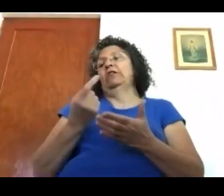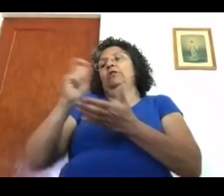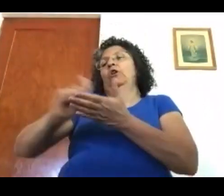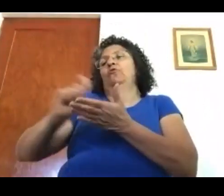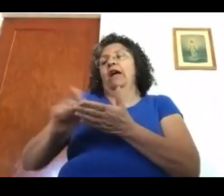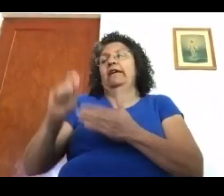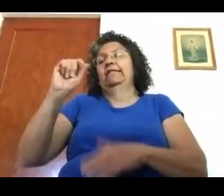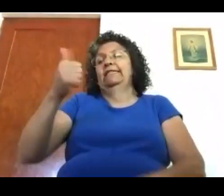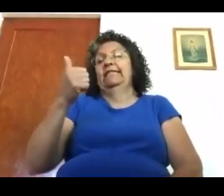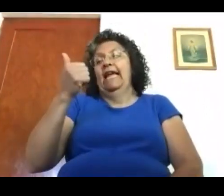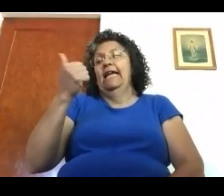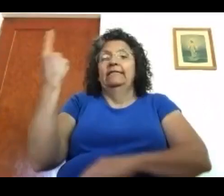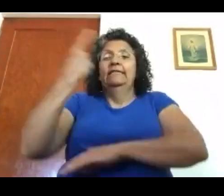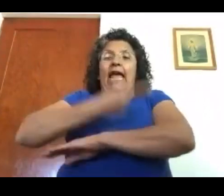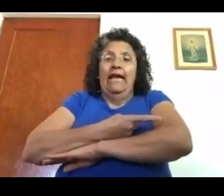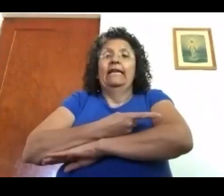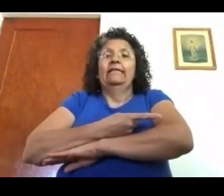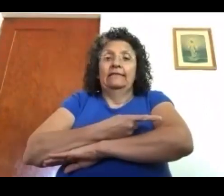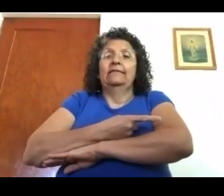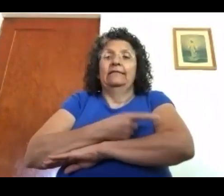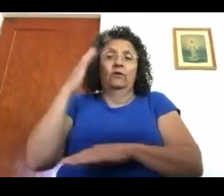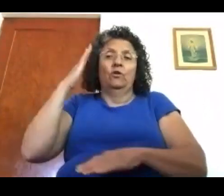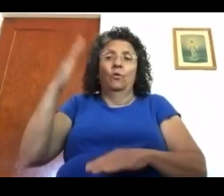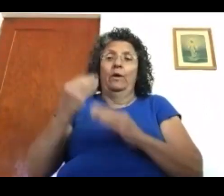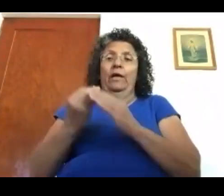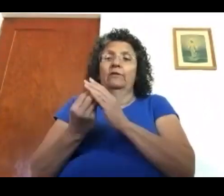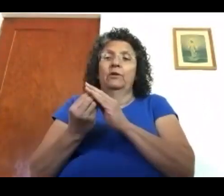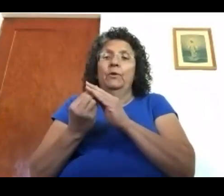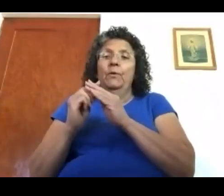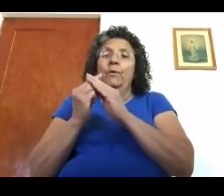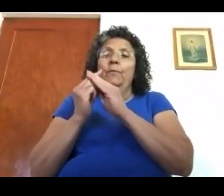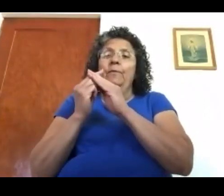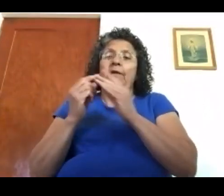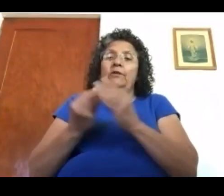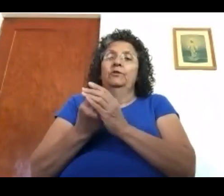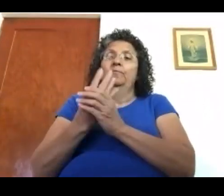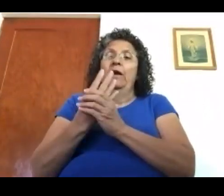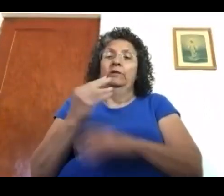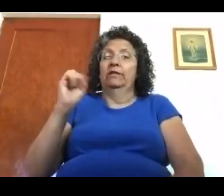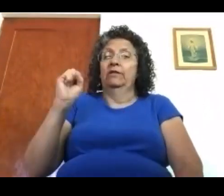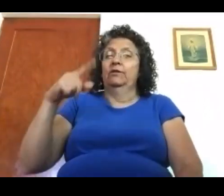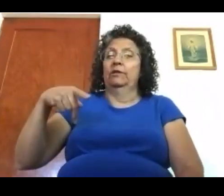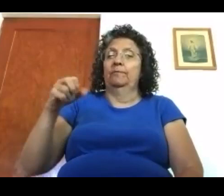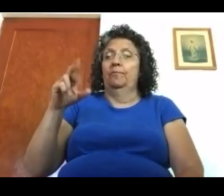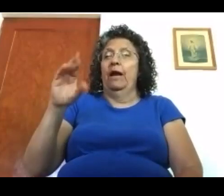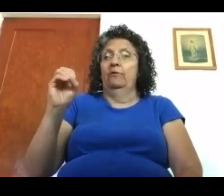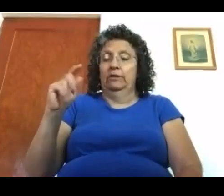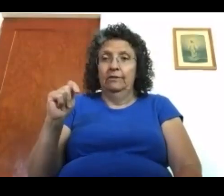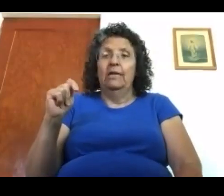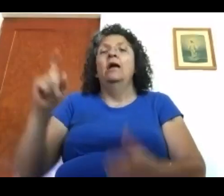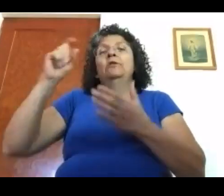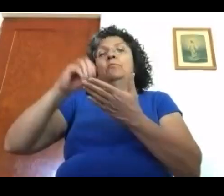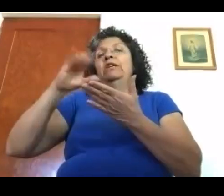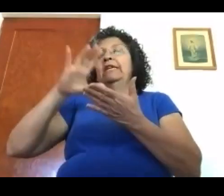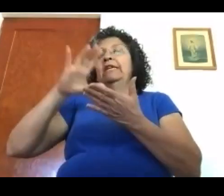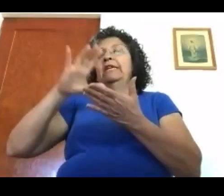10 days to sprout. And I'm writing that down to remember, but I can still look